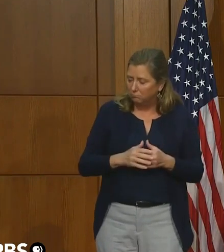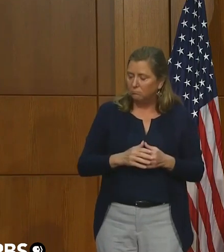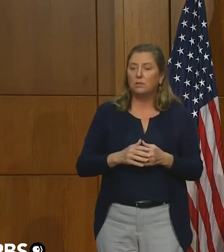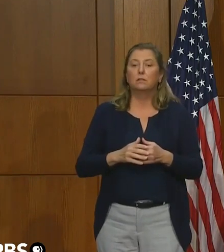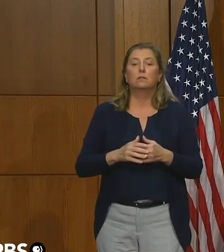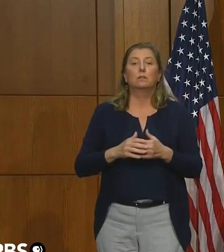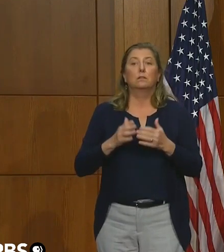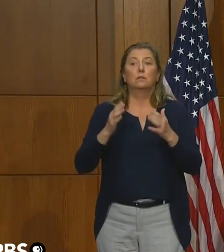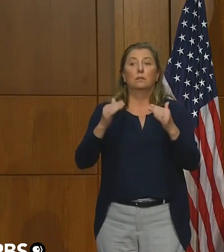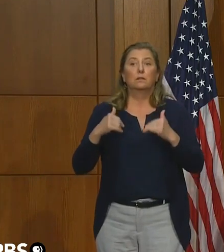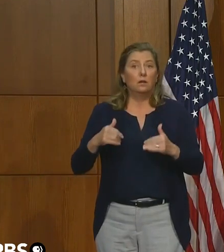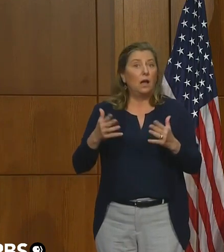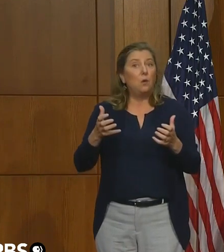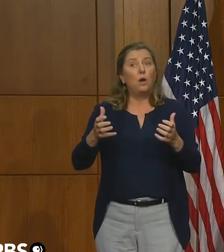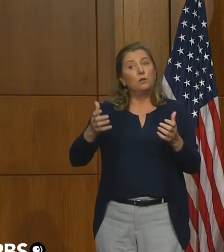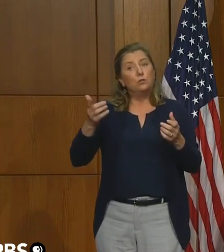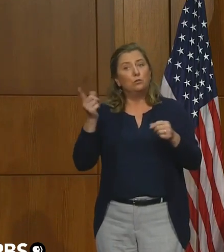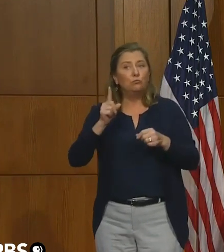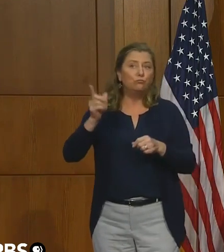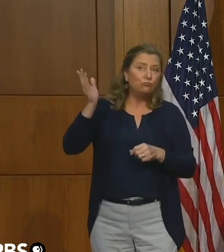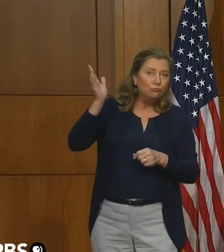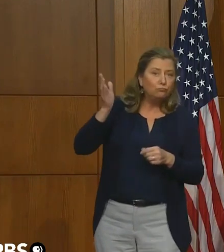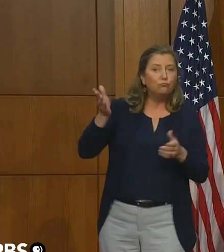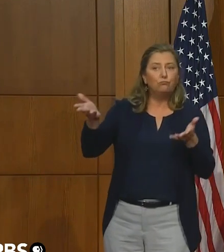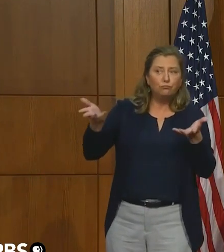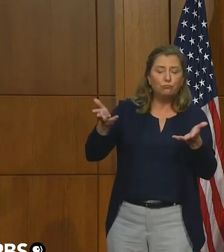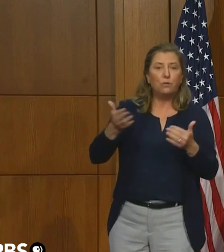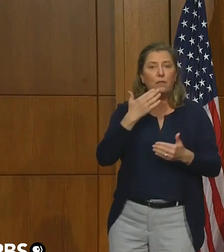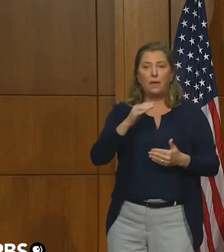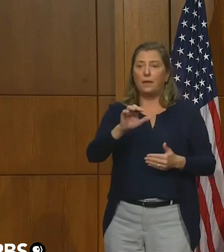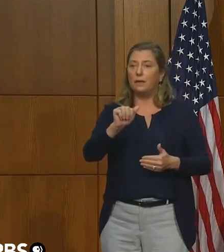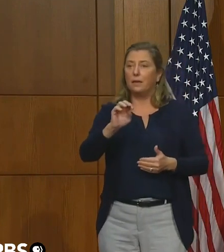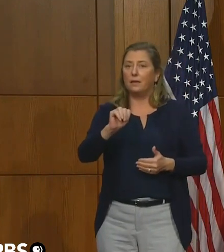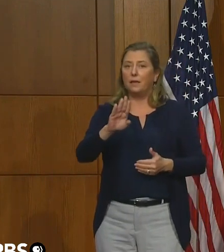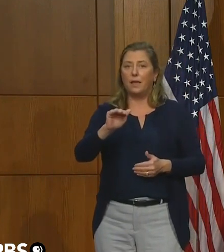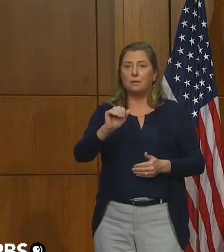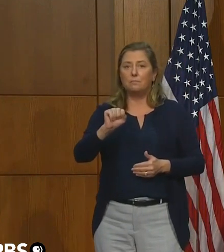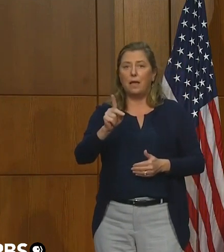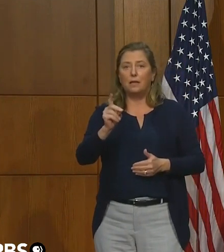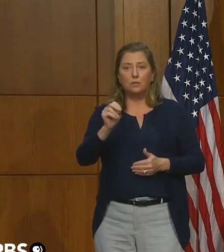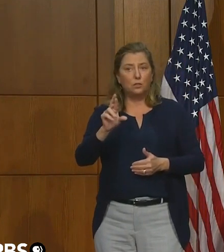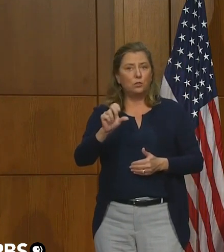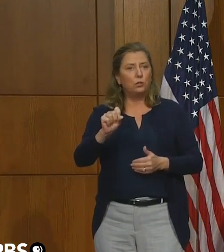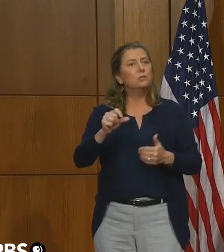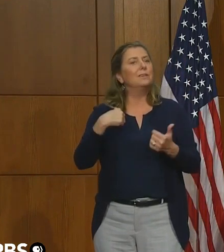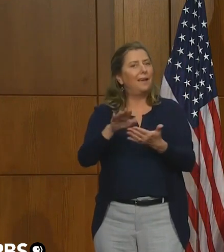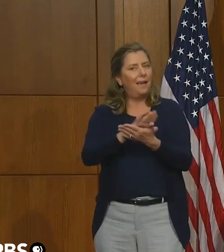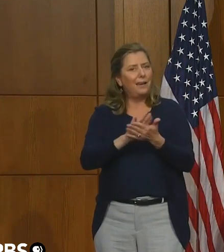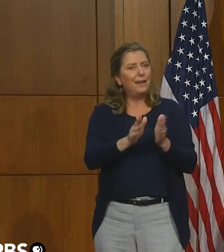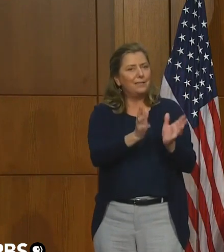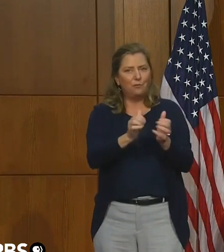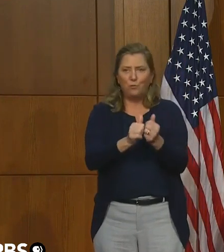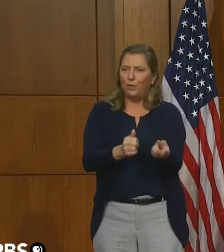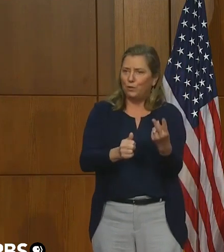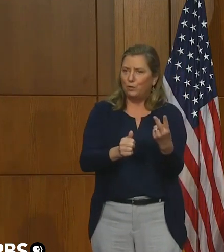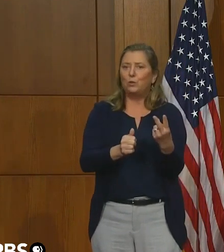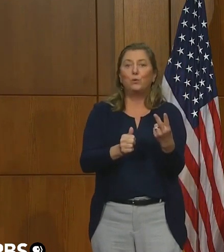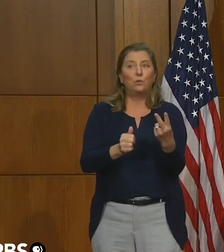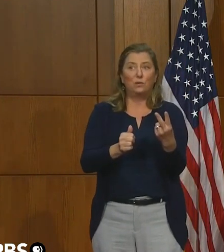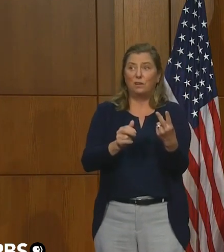then wanted to speak and thank the ambassadors, and I had a very nice conversation with two of them. All of